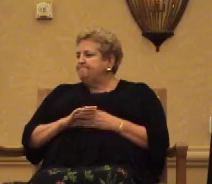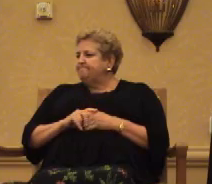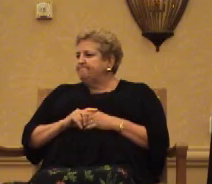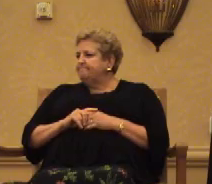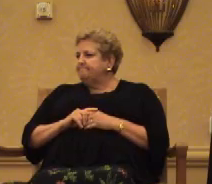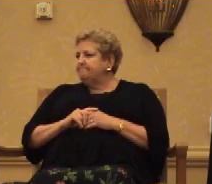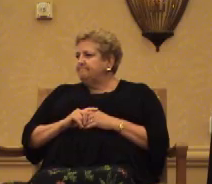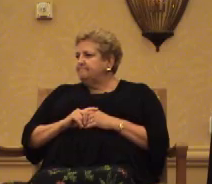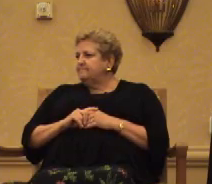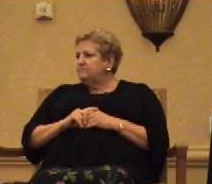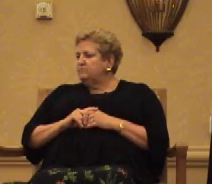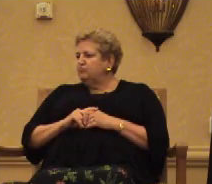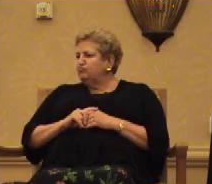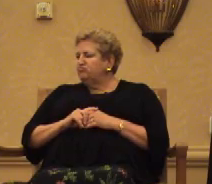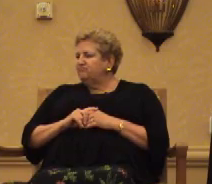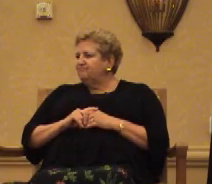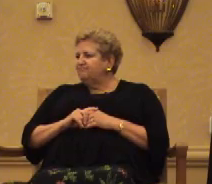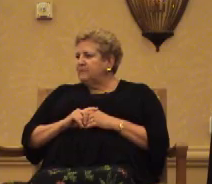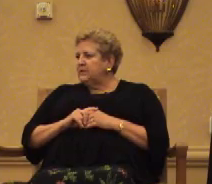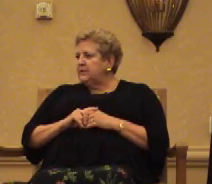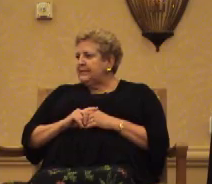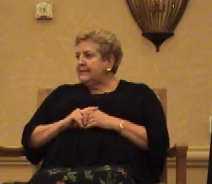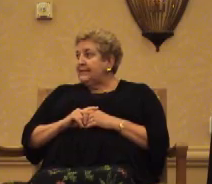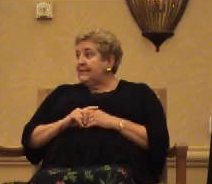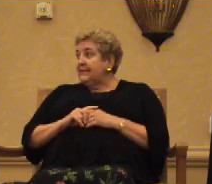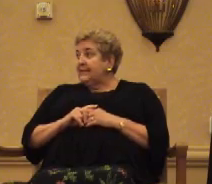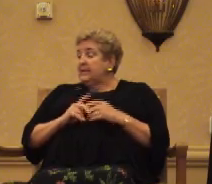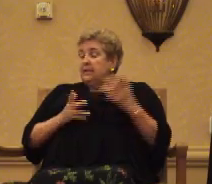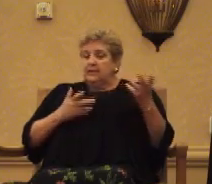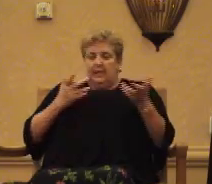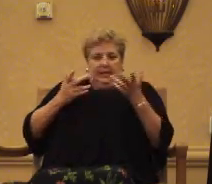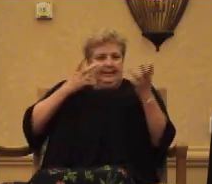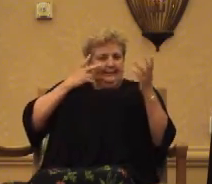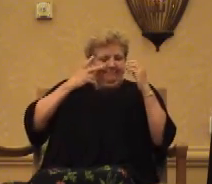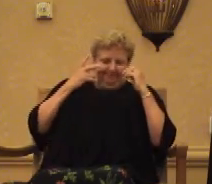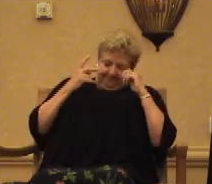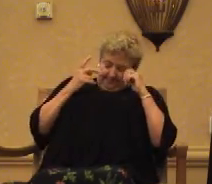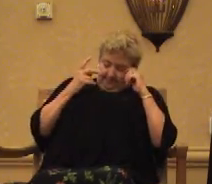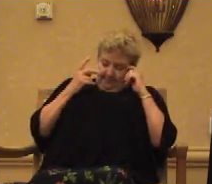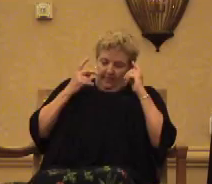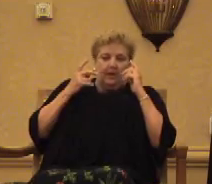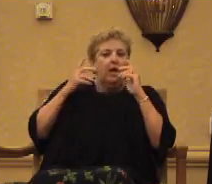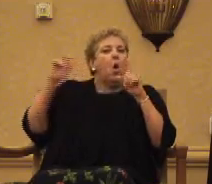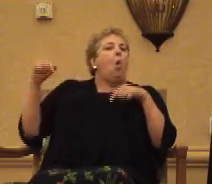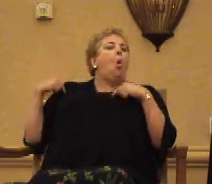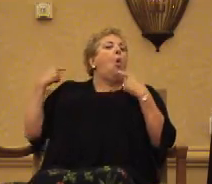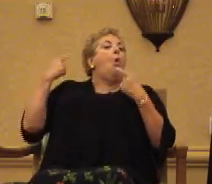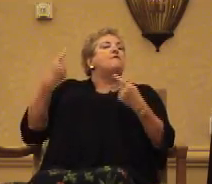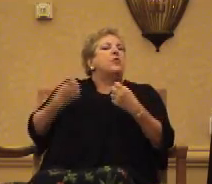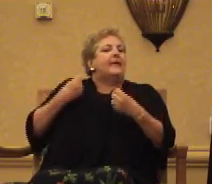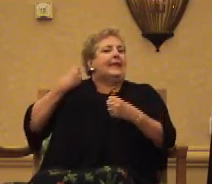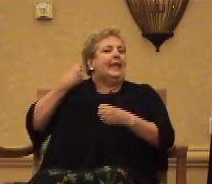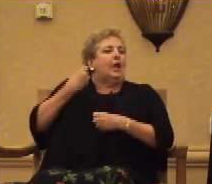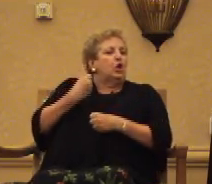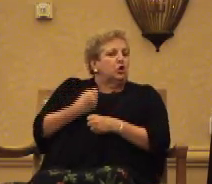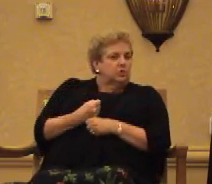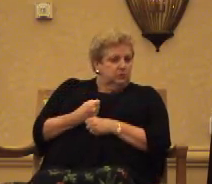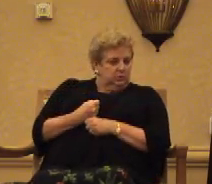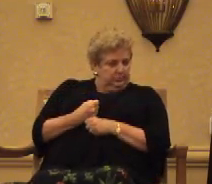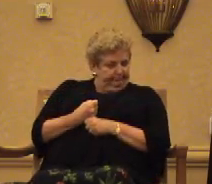there's an inherent, see, over the years, I've really, really started to get a good view of